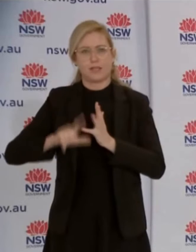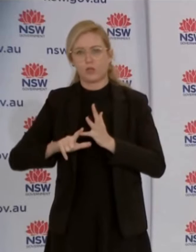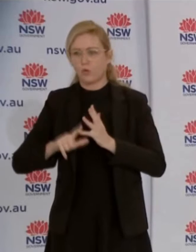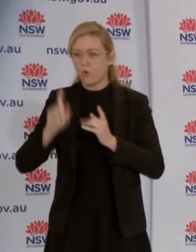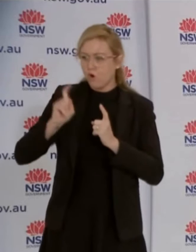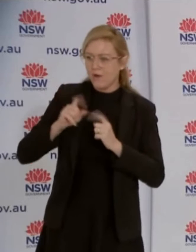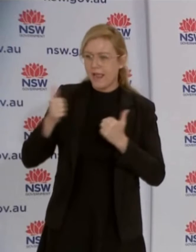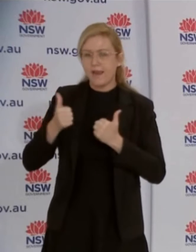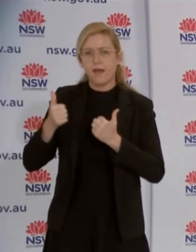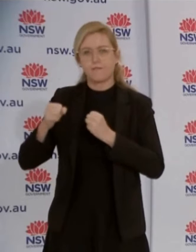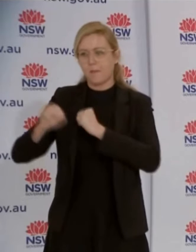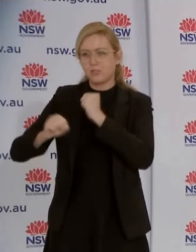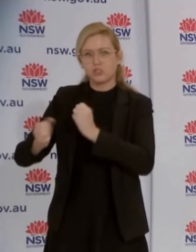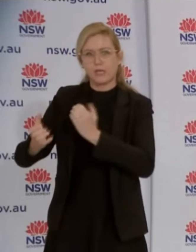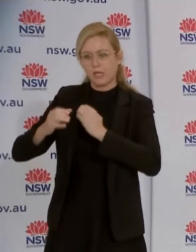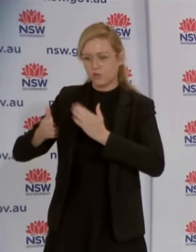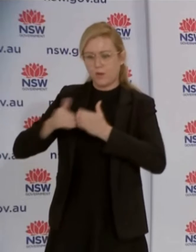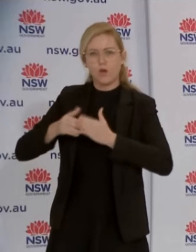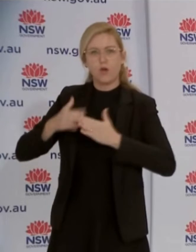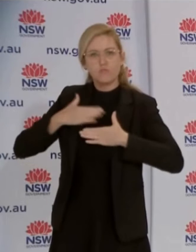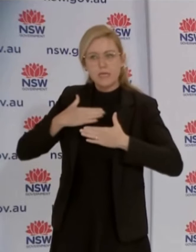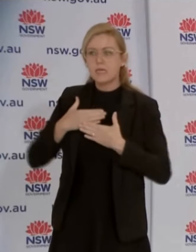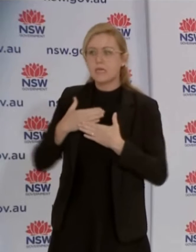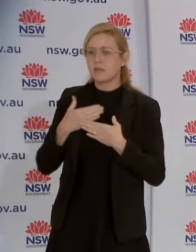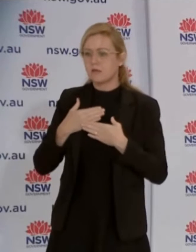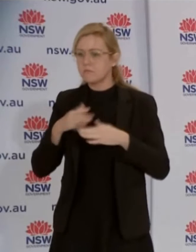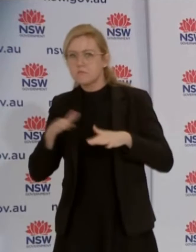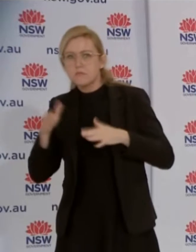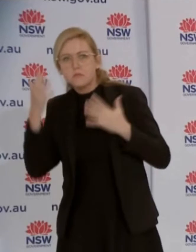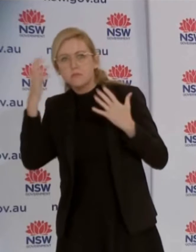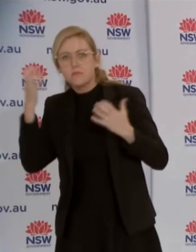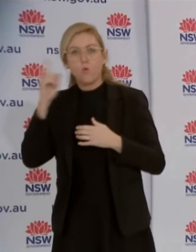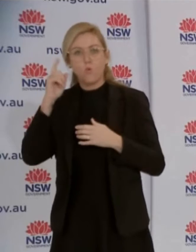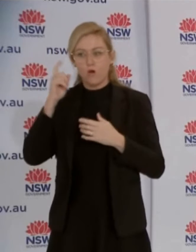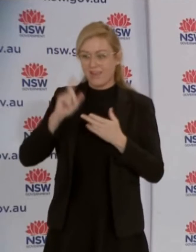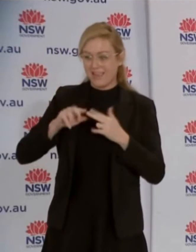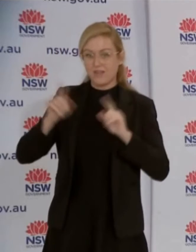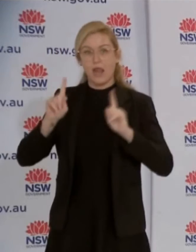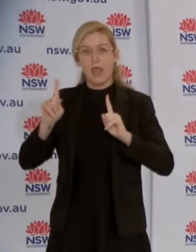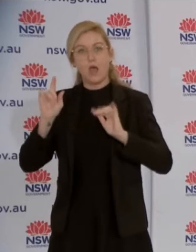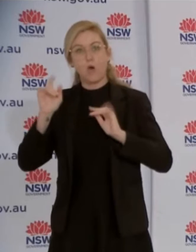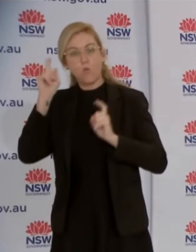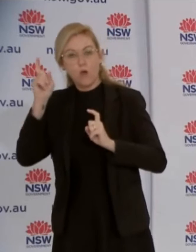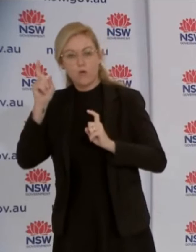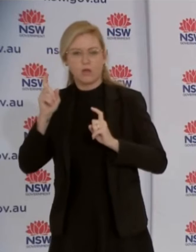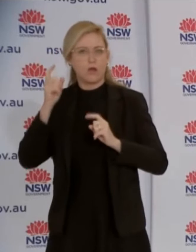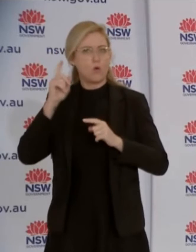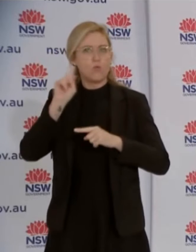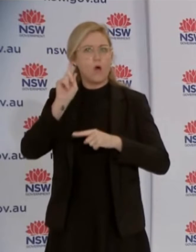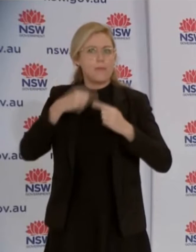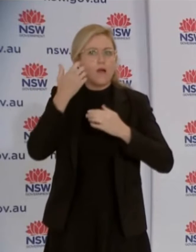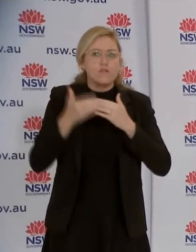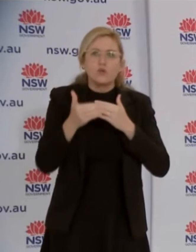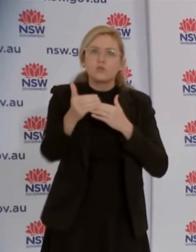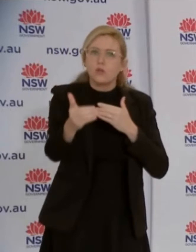that. Are you confident that the staffing system is going to hold up? And are we seeking other workforce from other parts of Australia